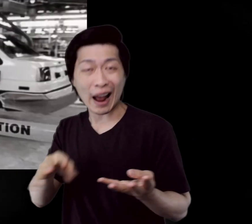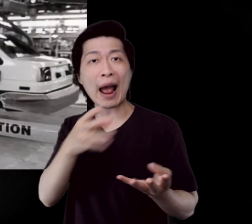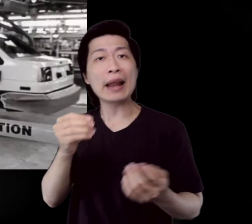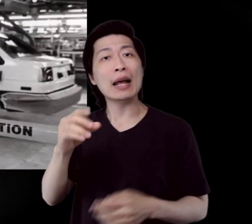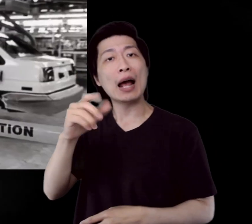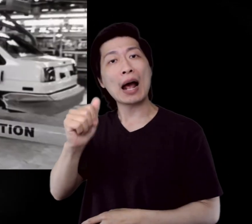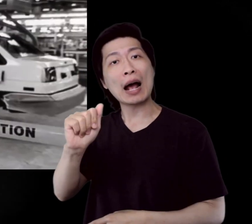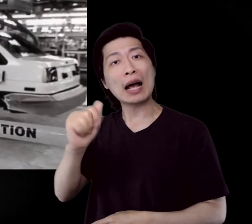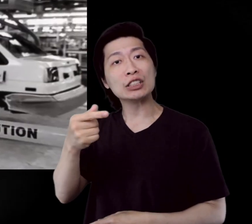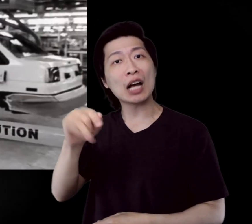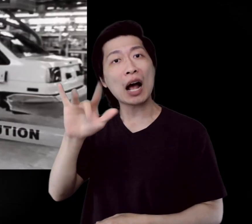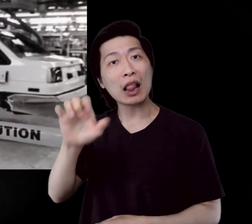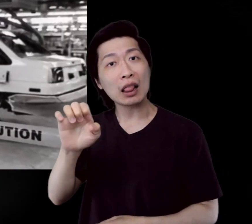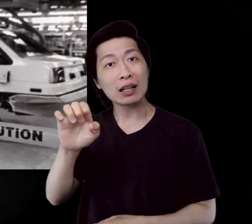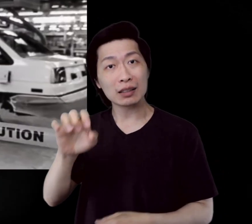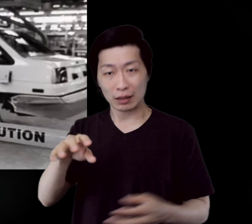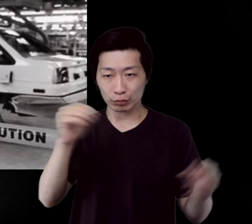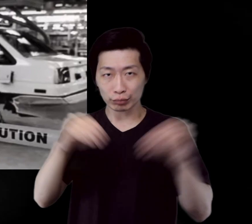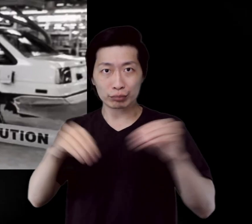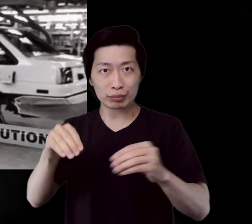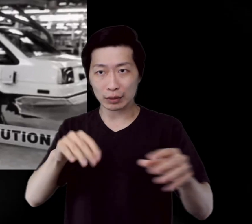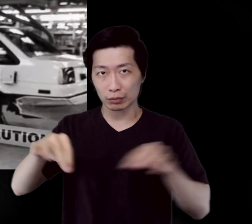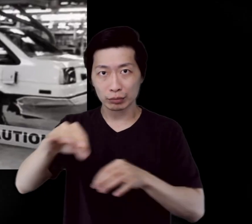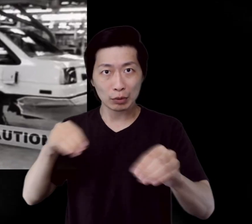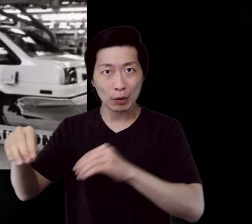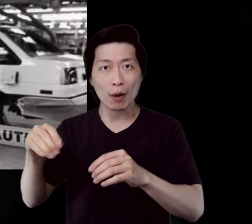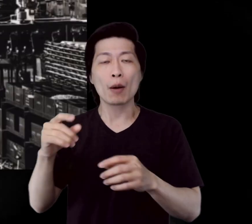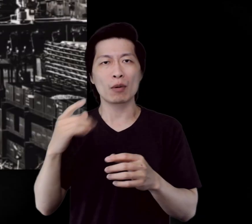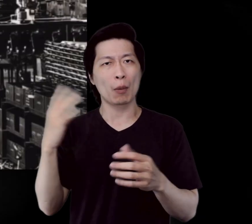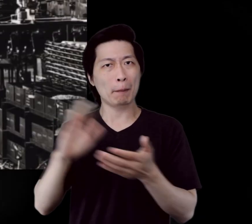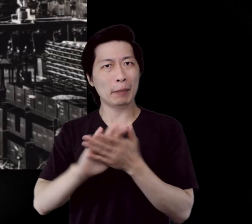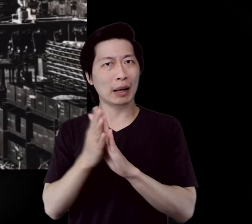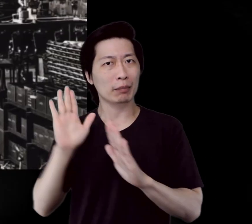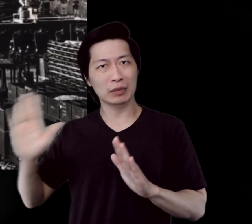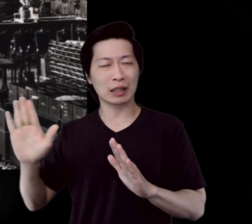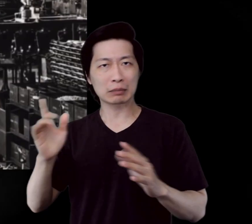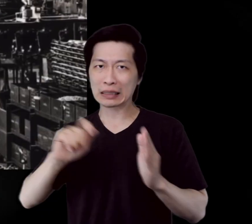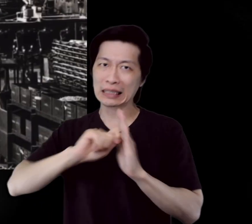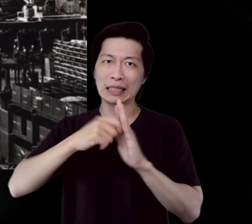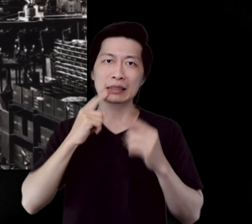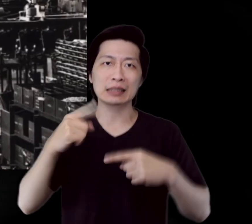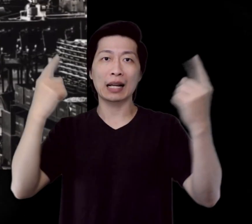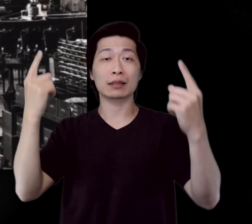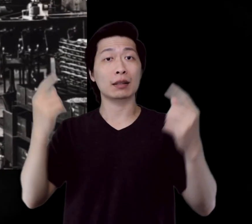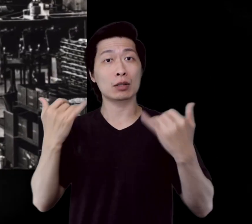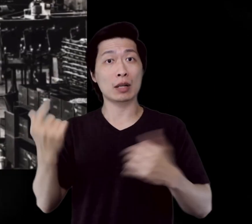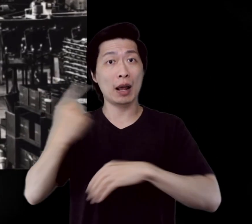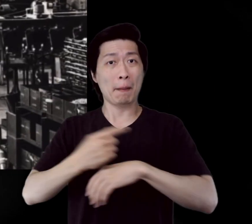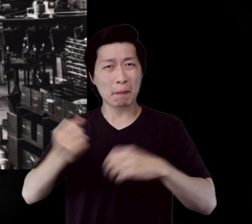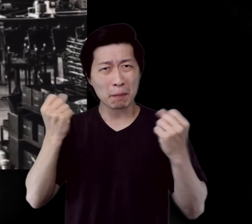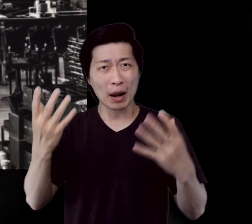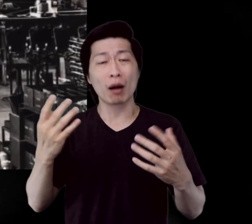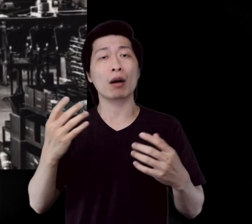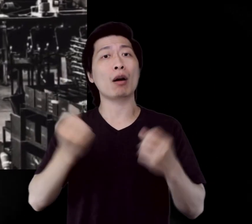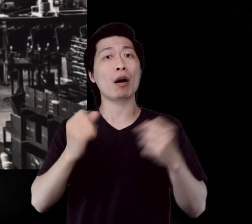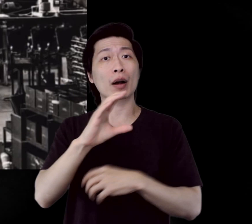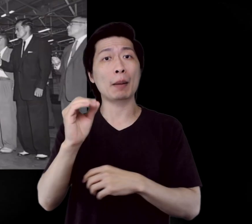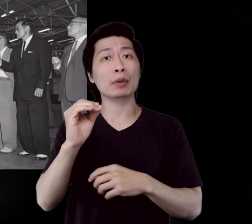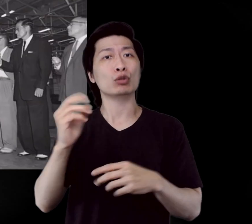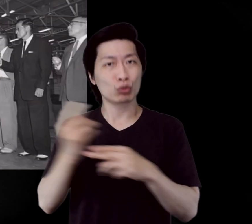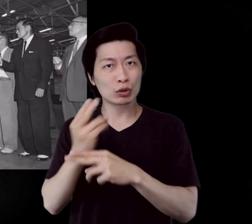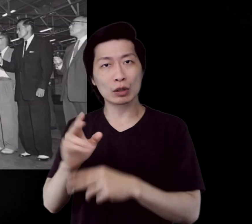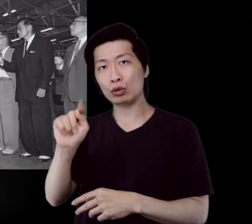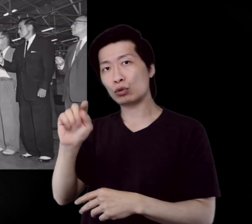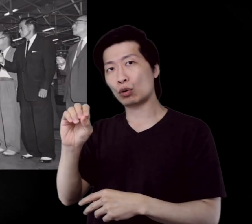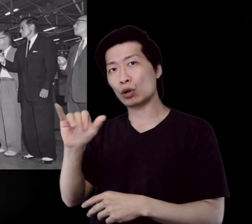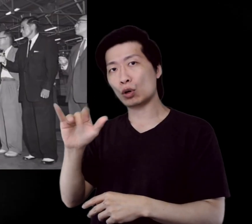was Toyota, which perfected the production line and made the agile assembly line a key part of its